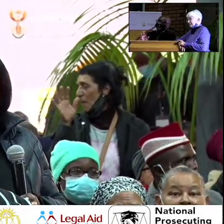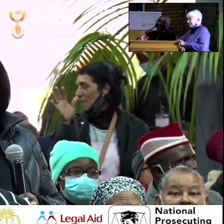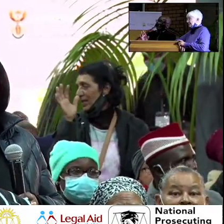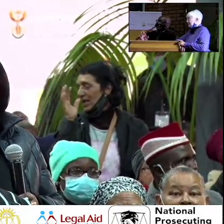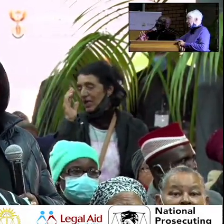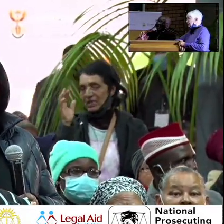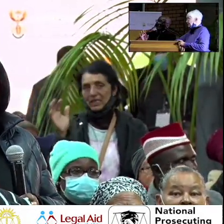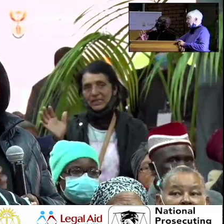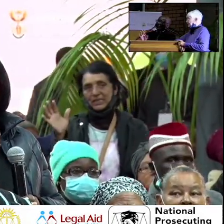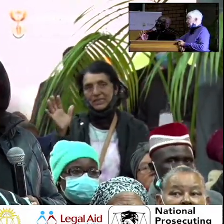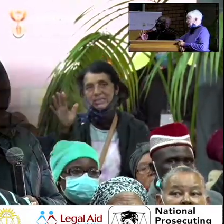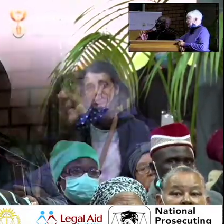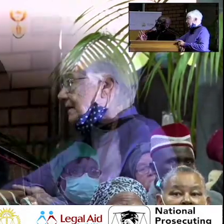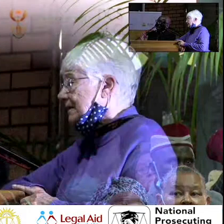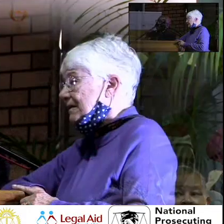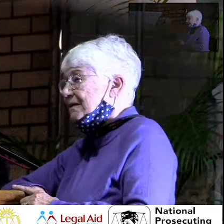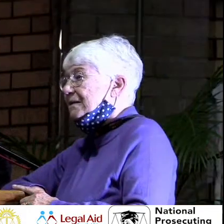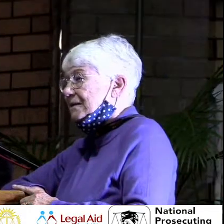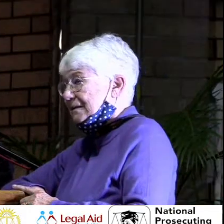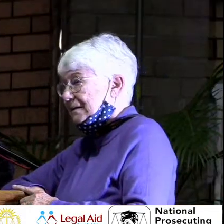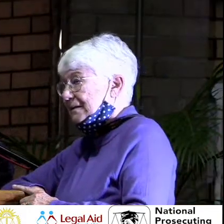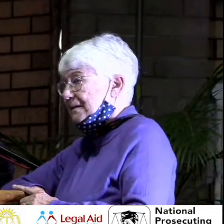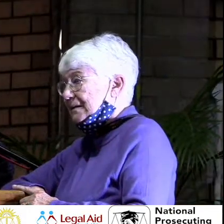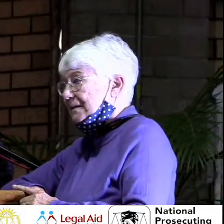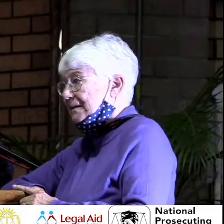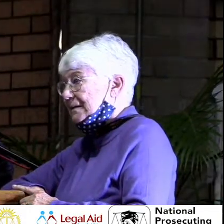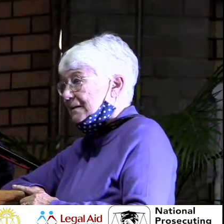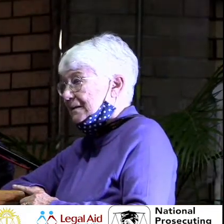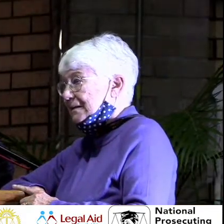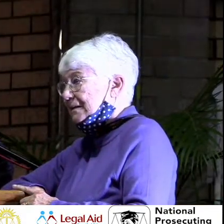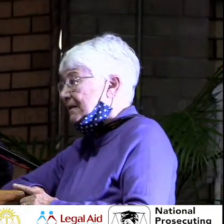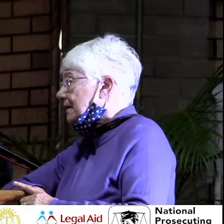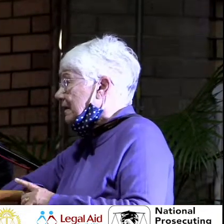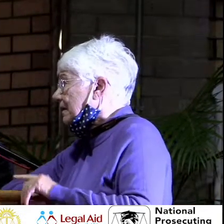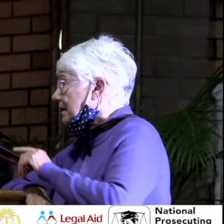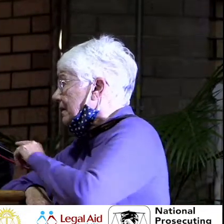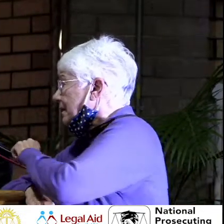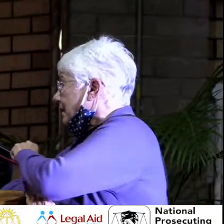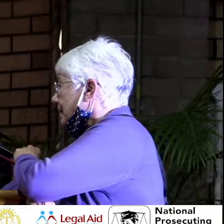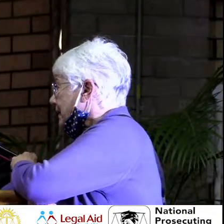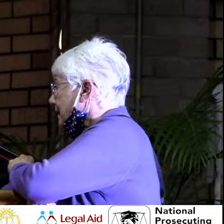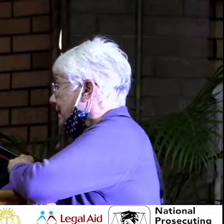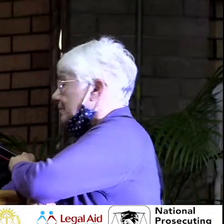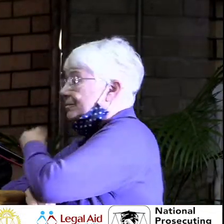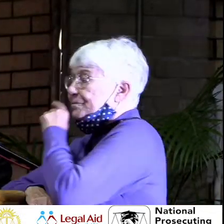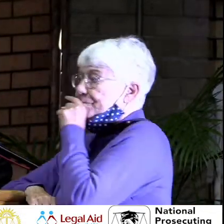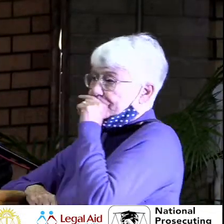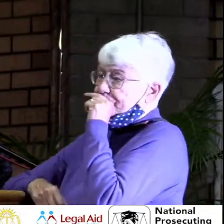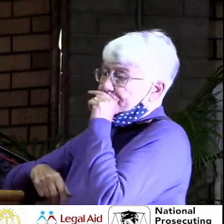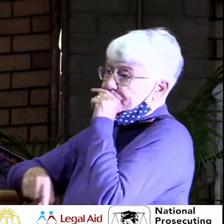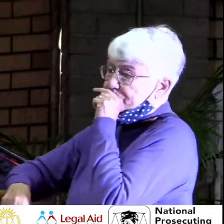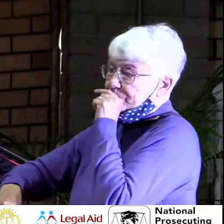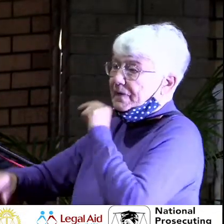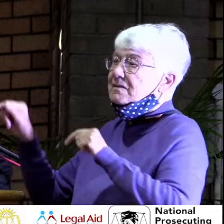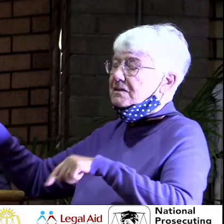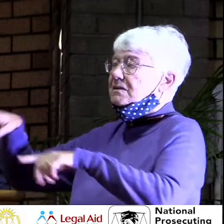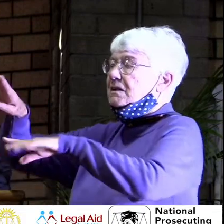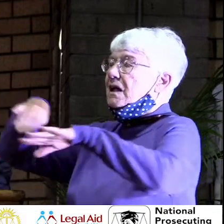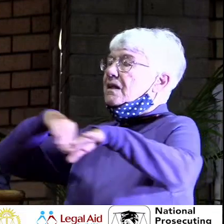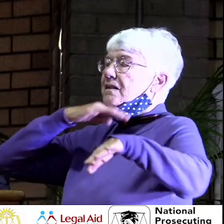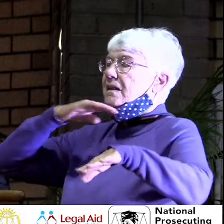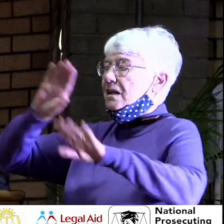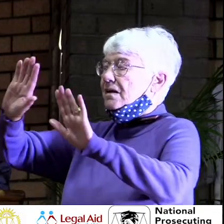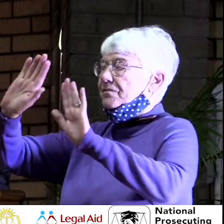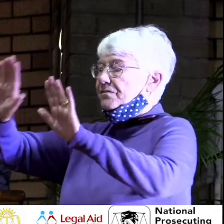ngiyacela nengo, I know it's painful. Commander is here, akahambi, so uzawukwazi ukuthetha naye.